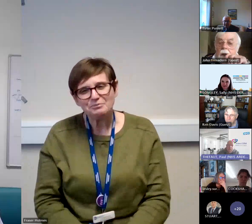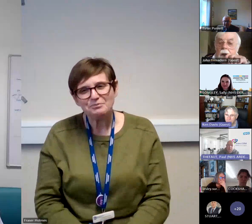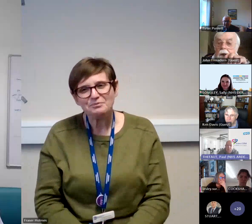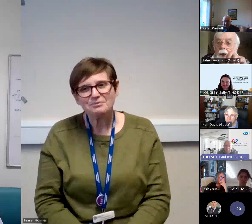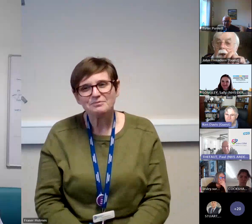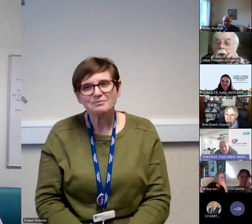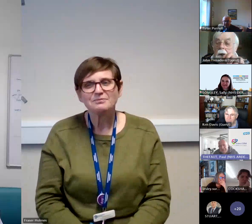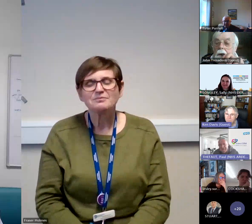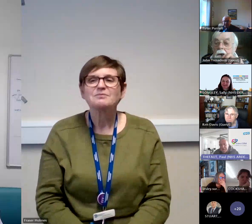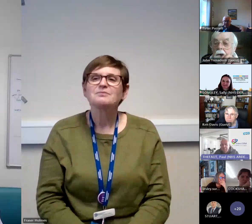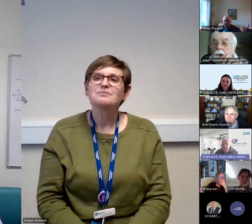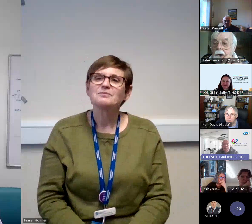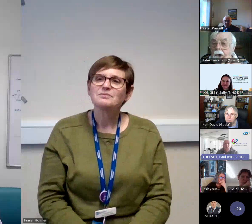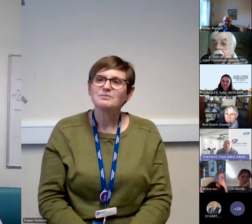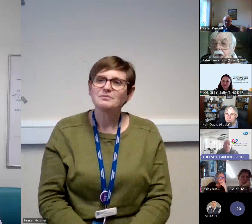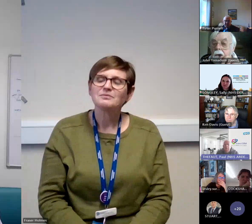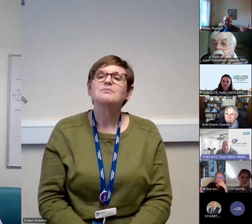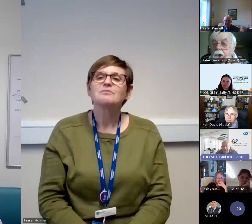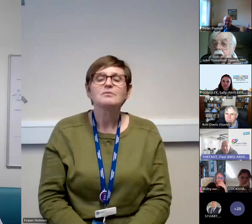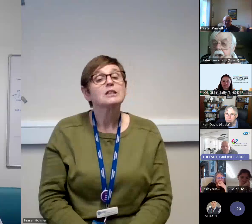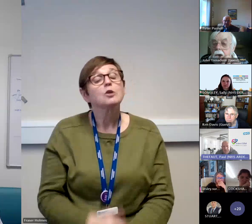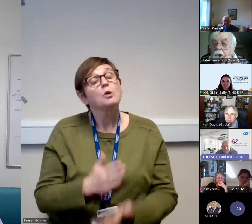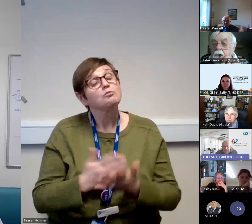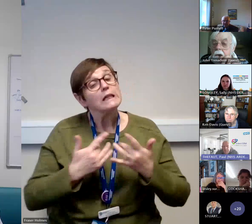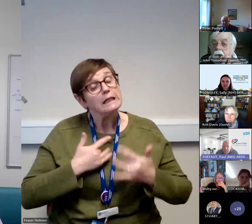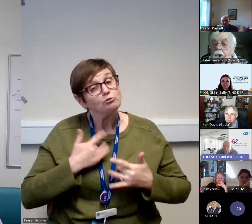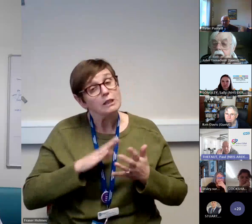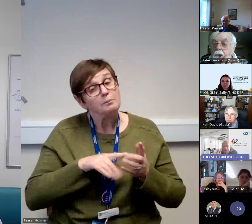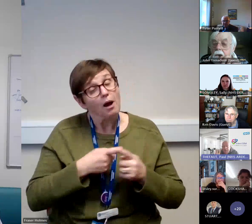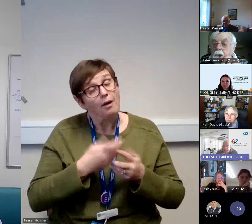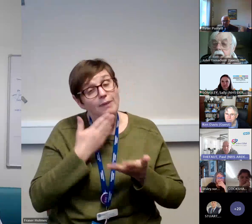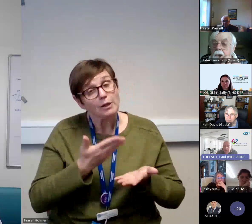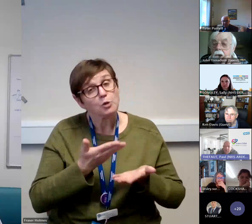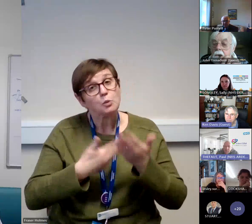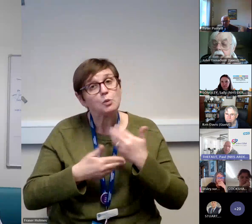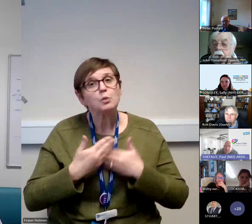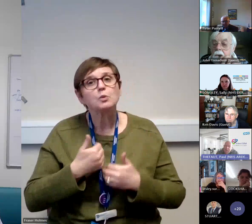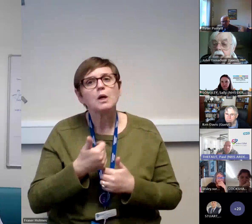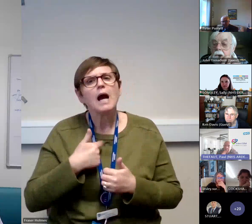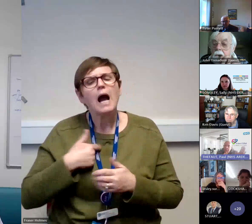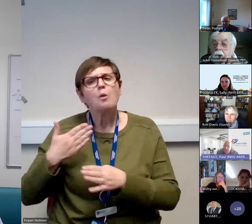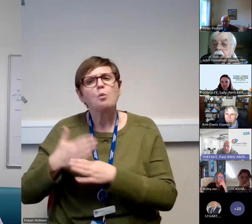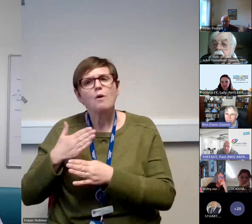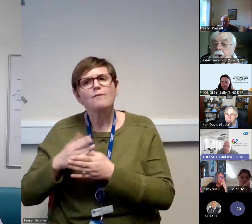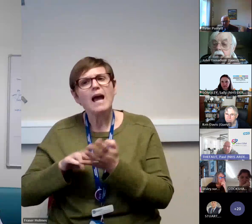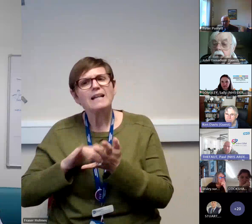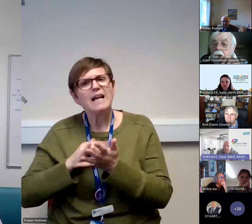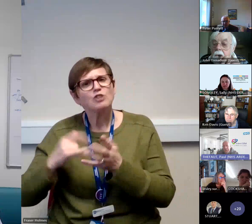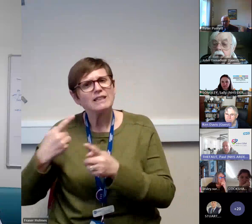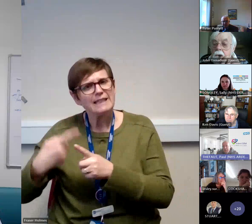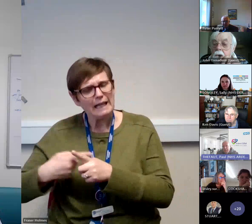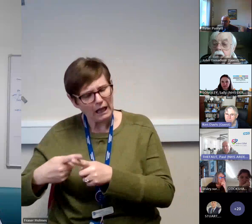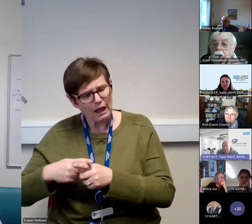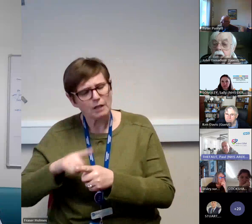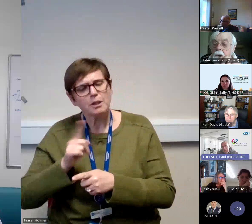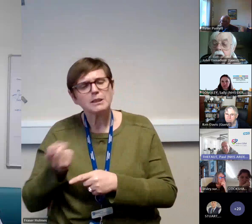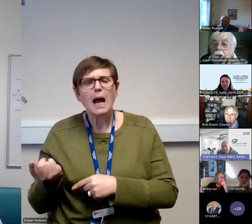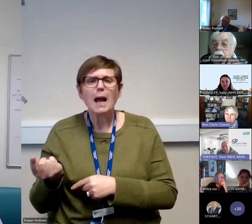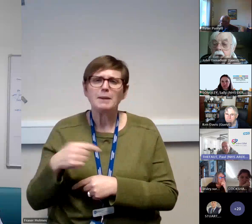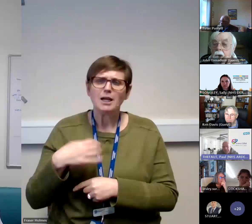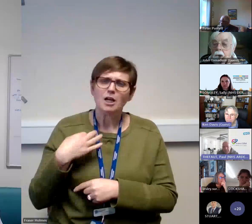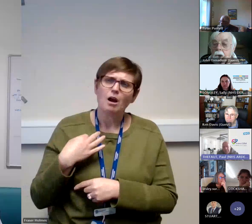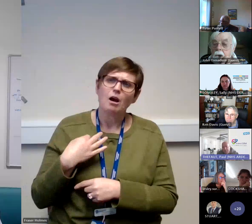Thank you very much. That was really interesting, Mike. Thank you. I should say I work for NHS England, but I'm here on the as